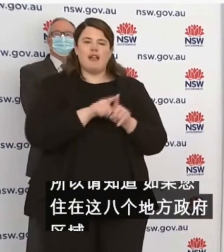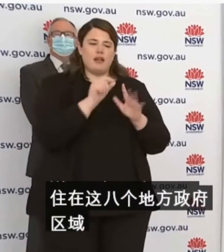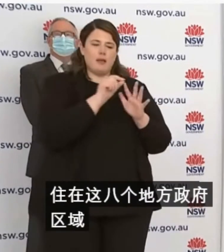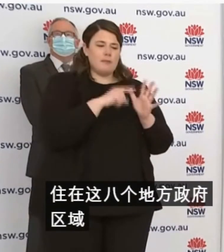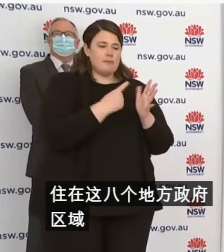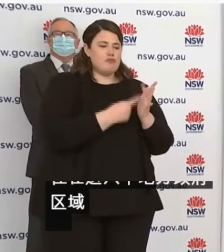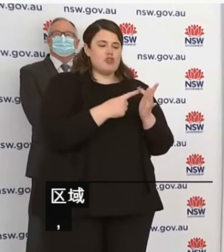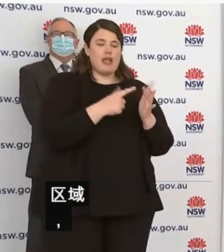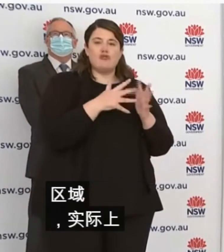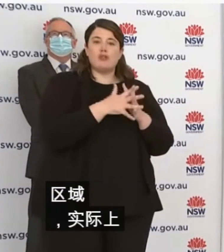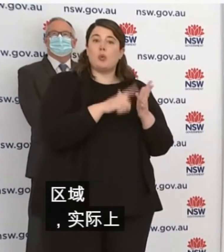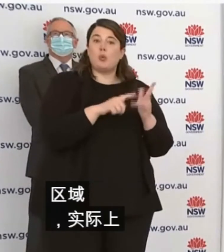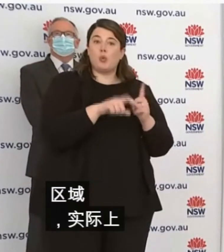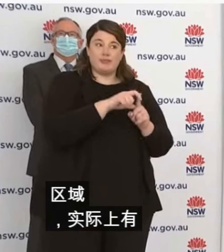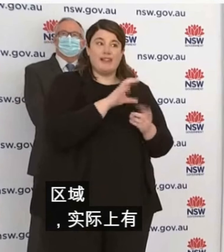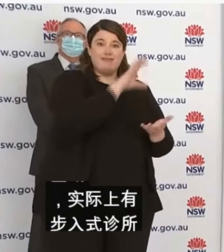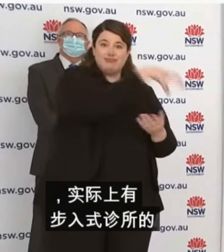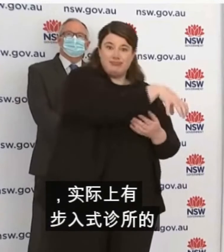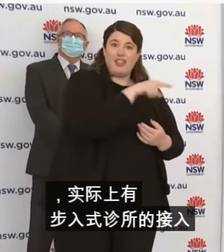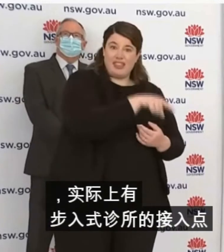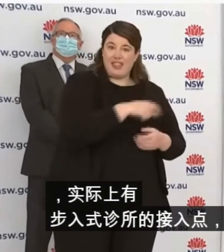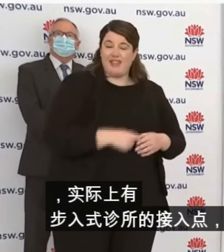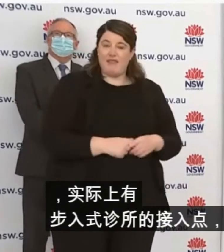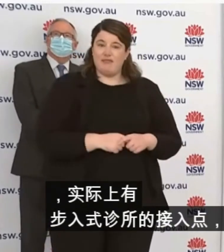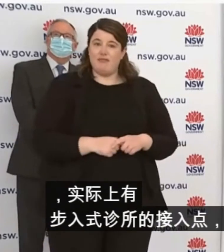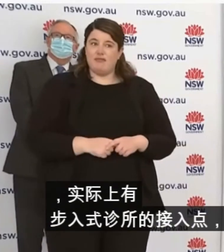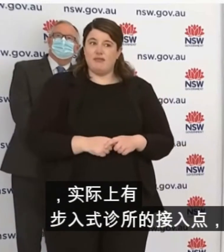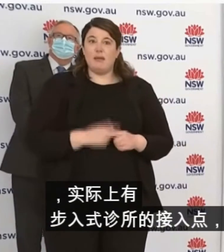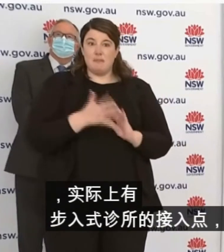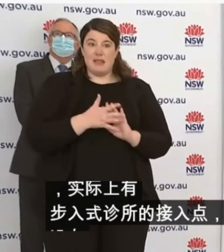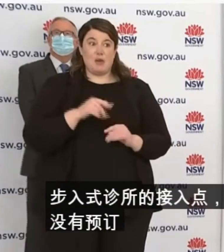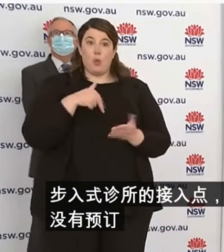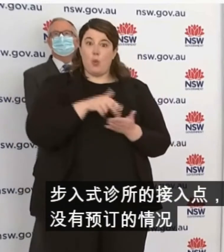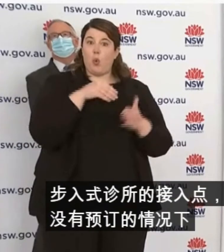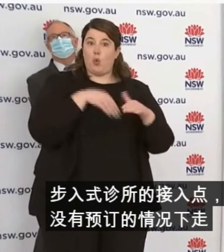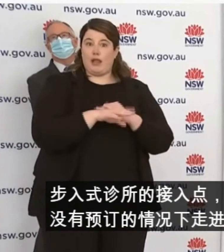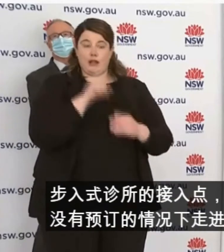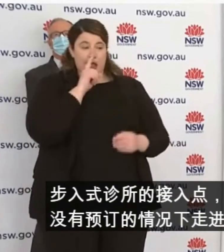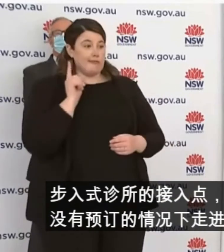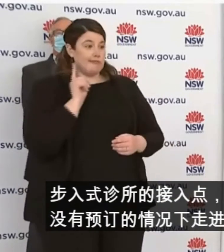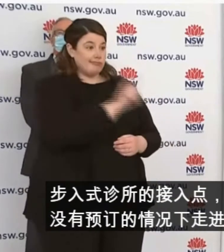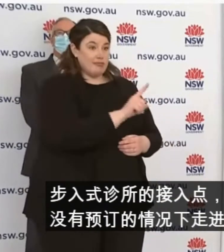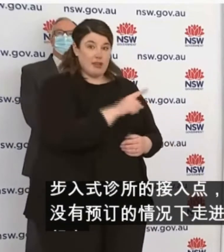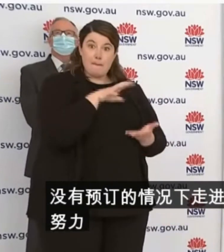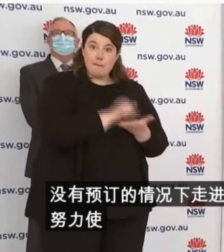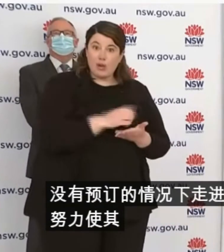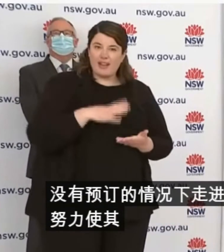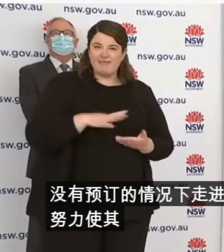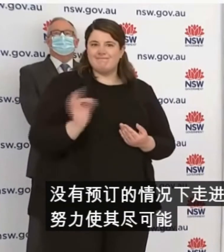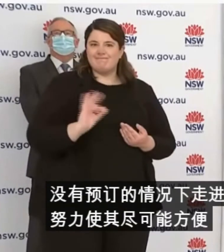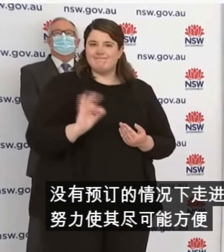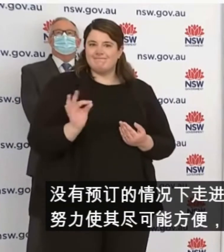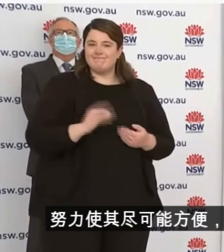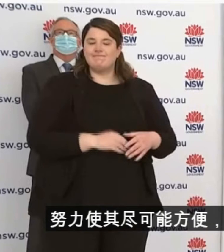government areas, there's actually access points for walk-in clinics. You can actually walk in and get a jab without booking, and we're trying to make it